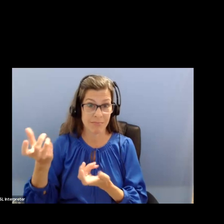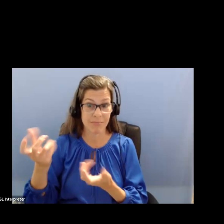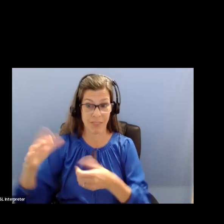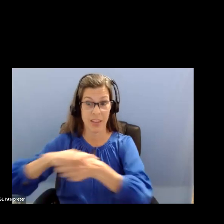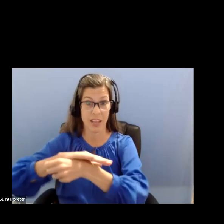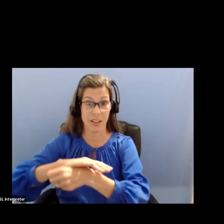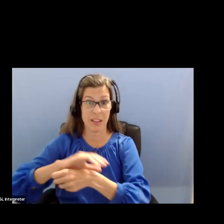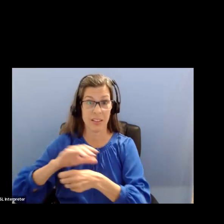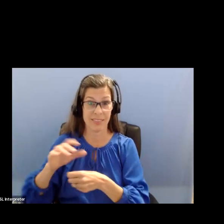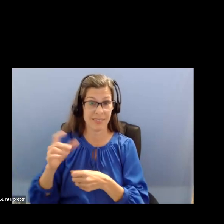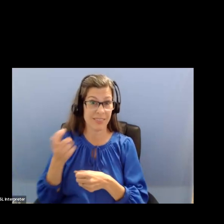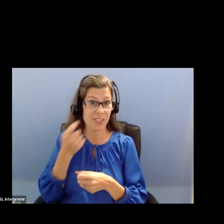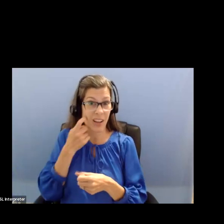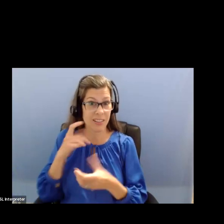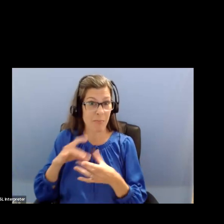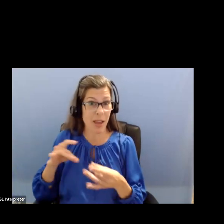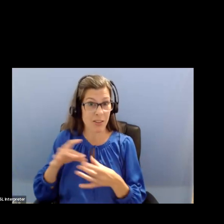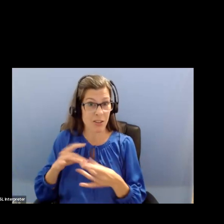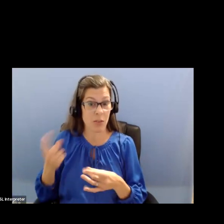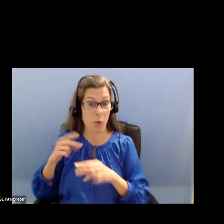one to fill. But also